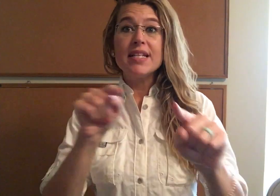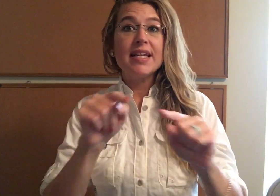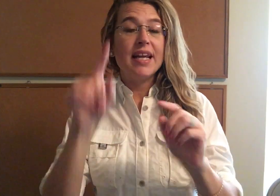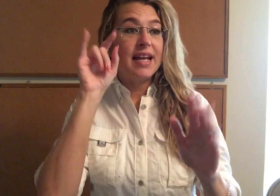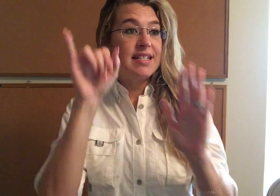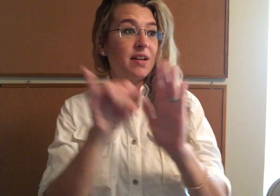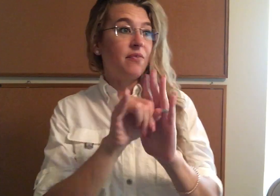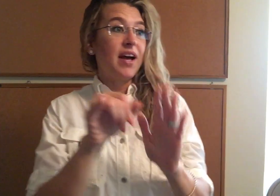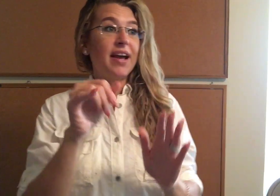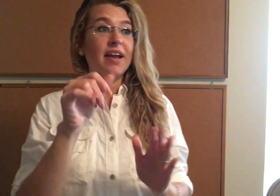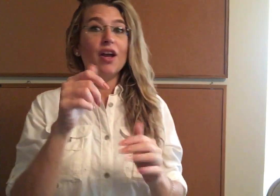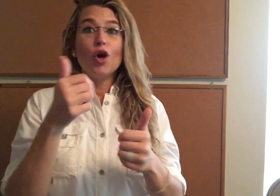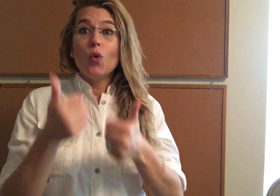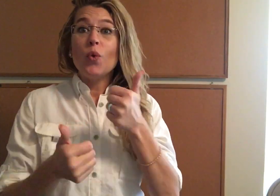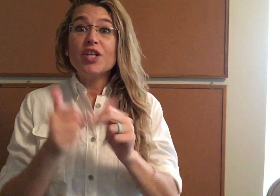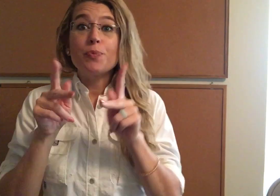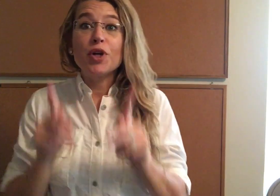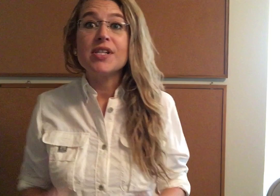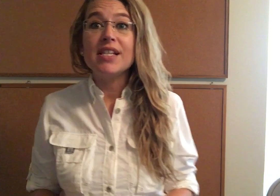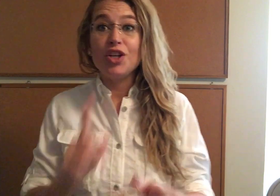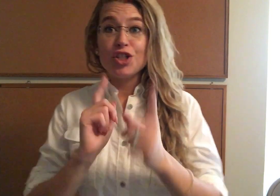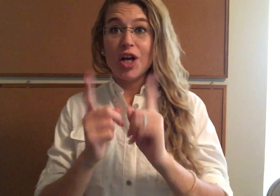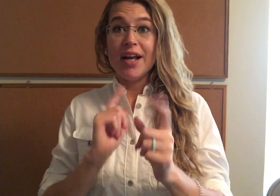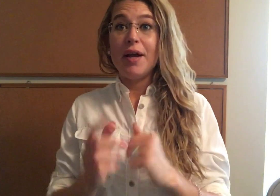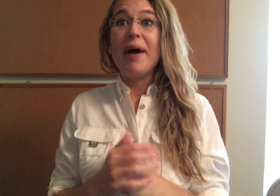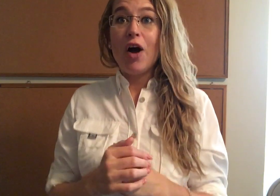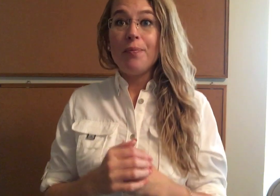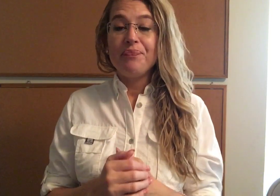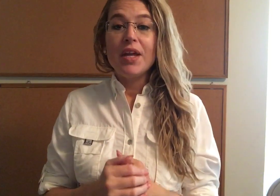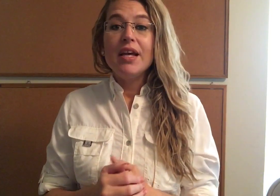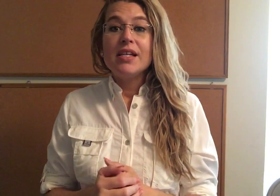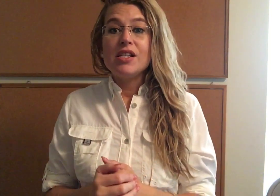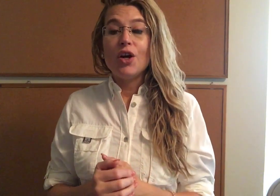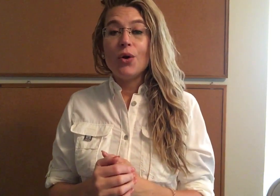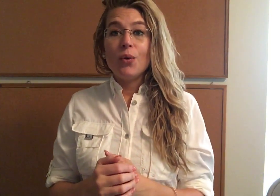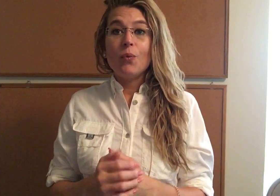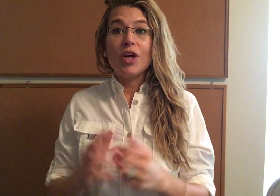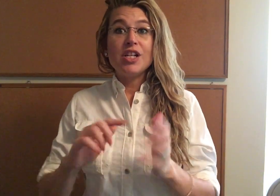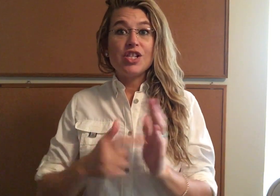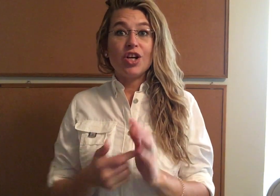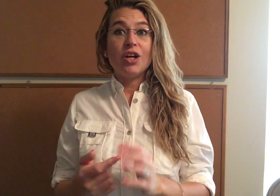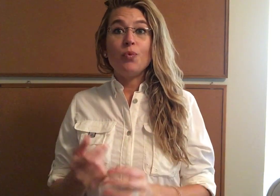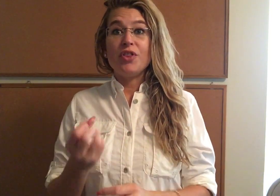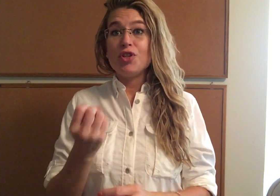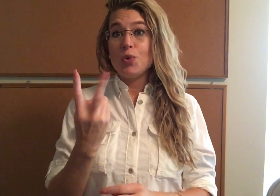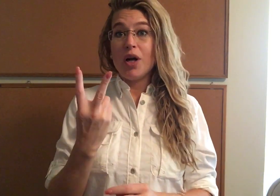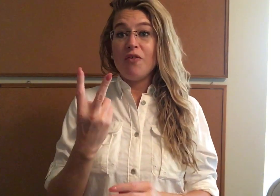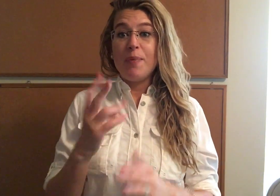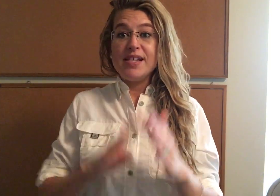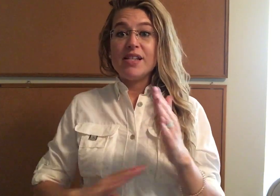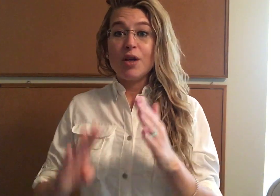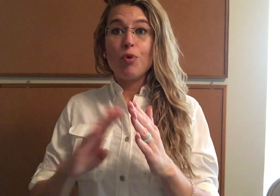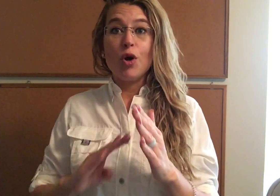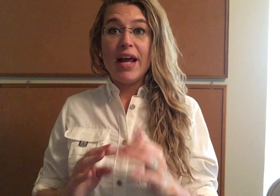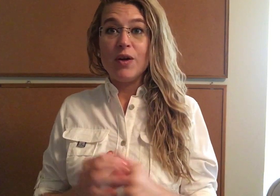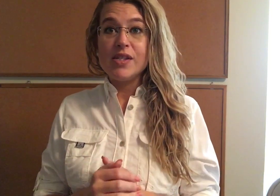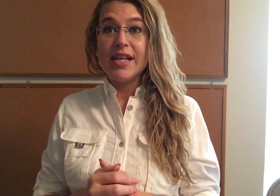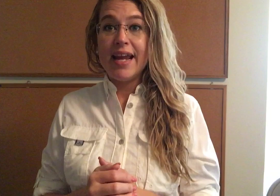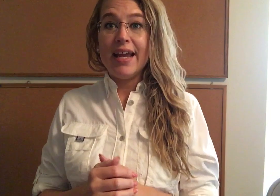pointing and identifying which person you're talking about. So we're going to start with the 12 basic pronouns,